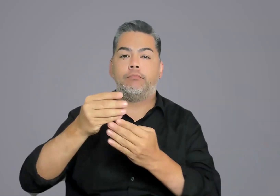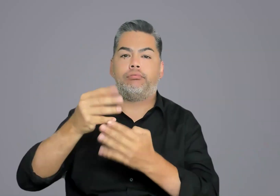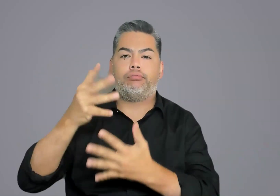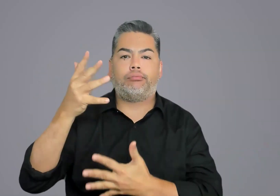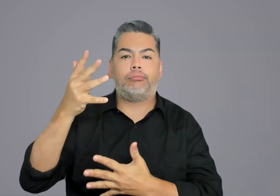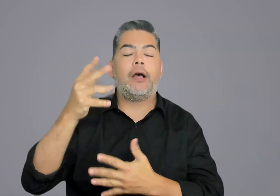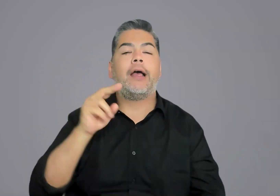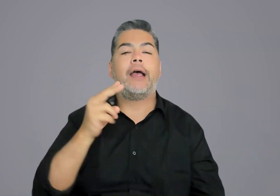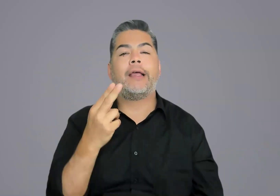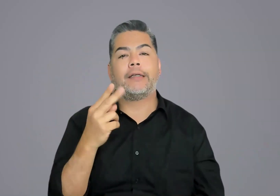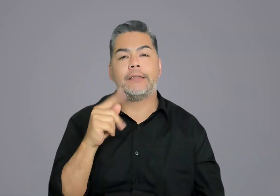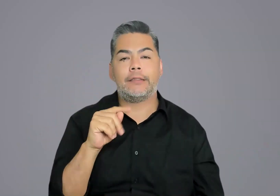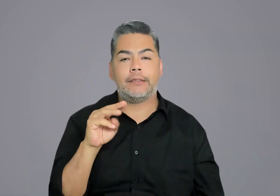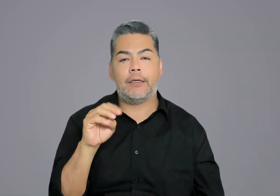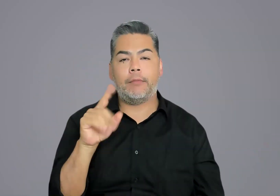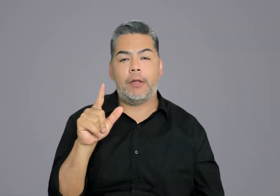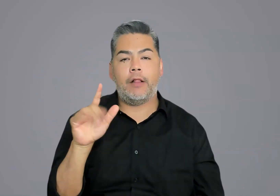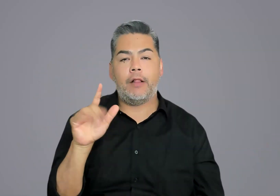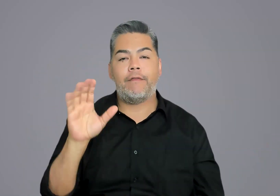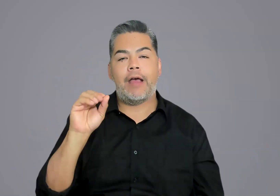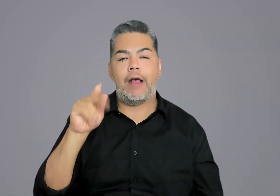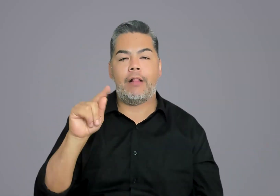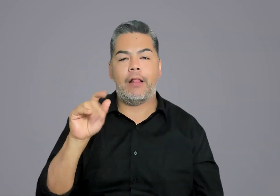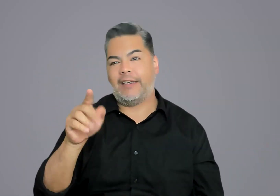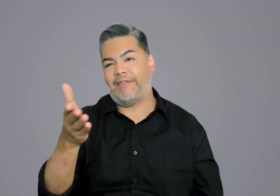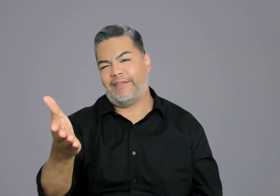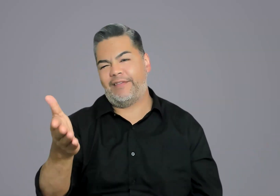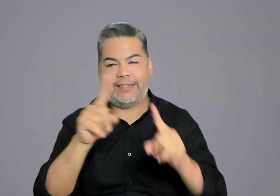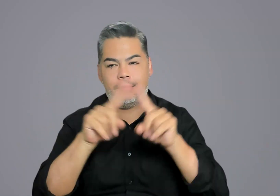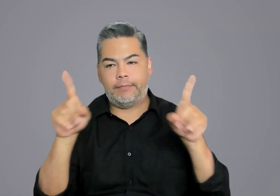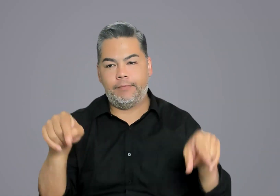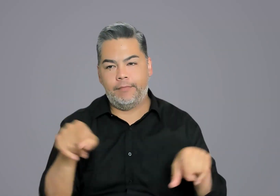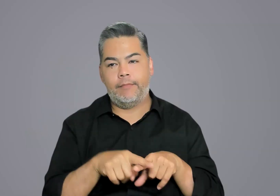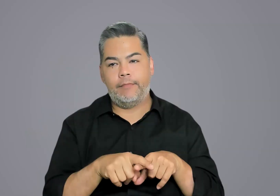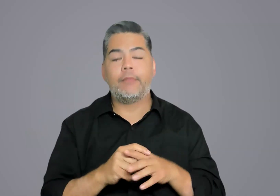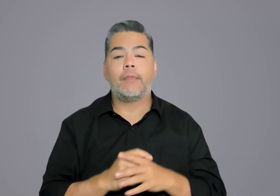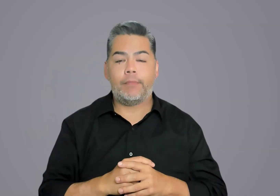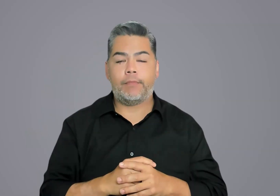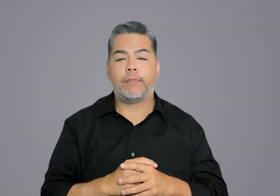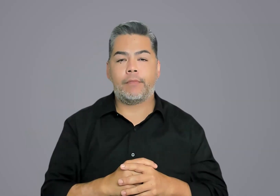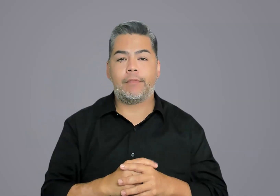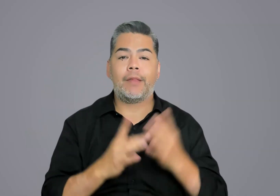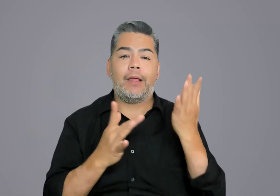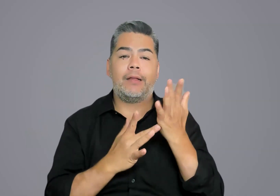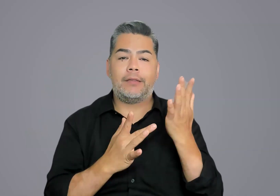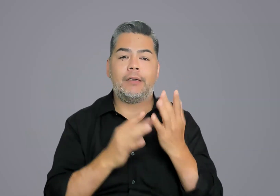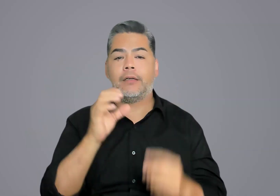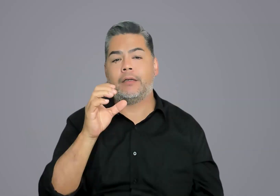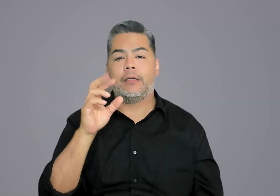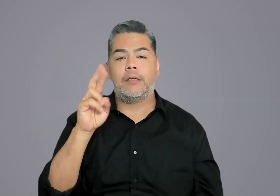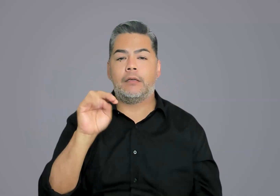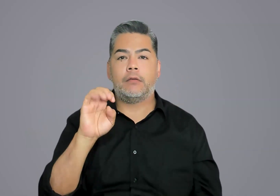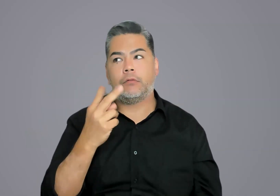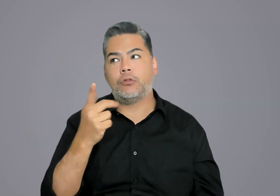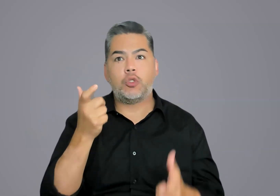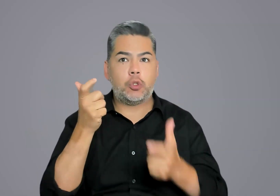the HTML5 outline of that page. Now, again, TechCrunch is a huge website with a lot of information, so